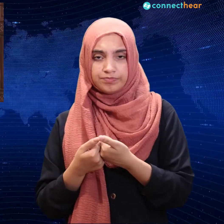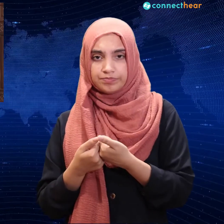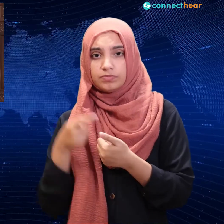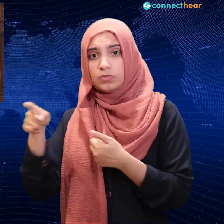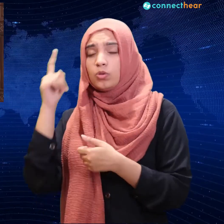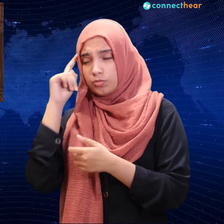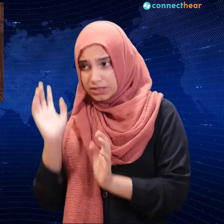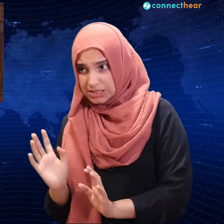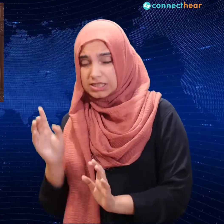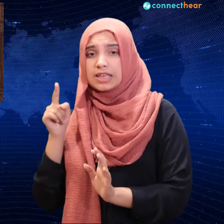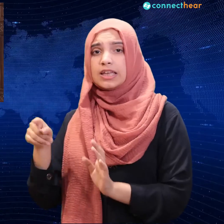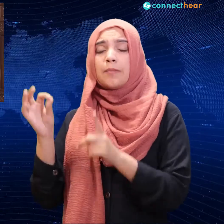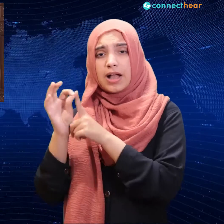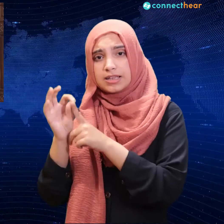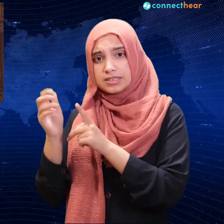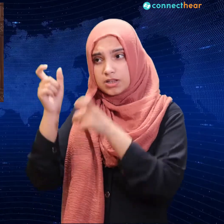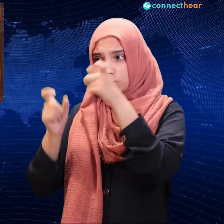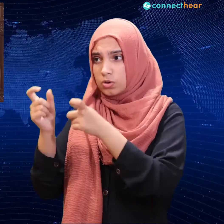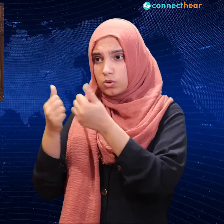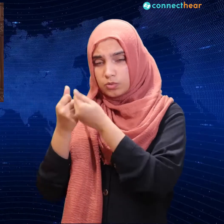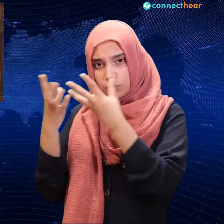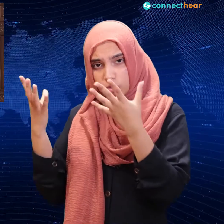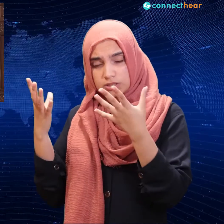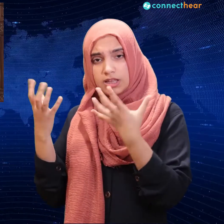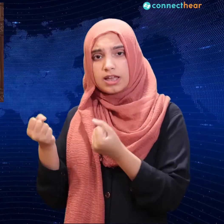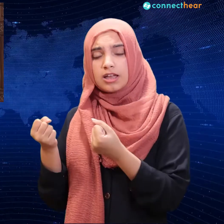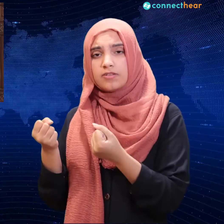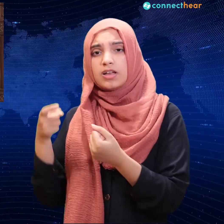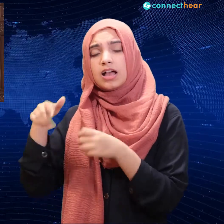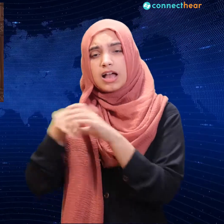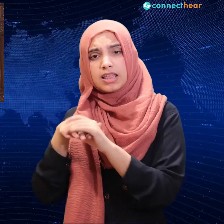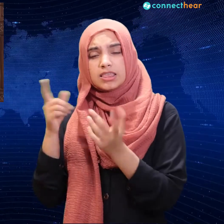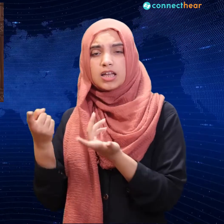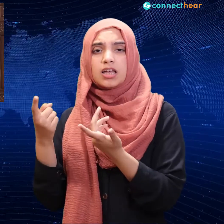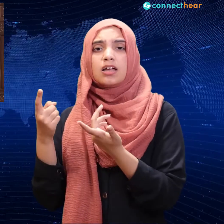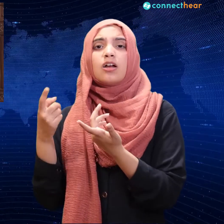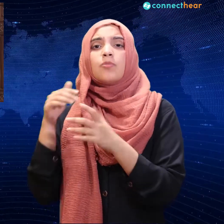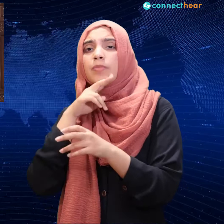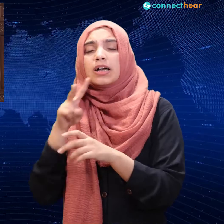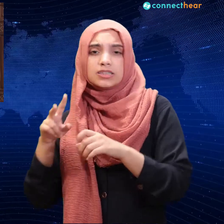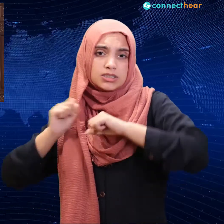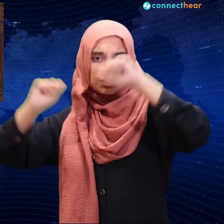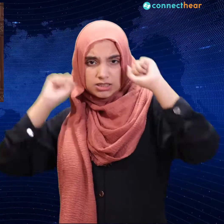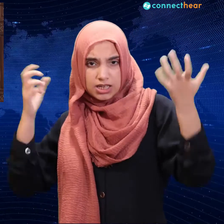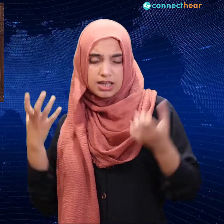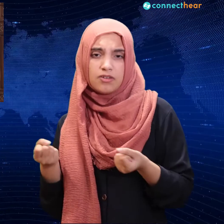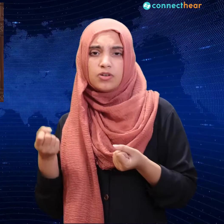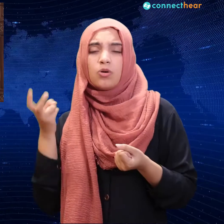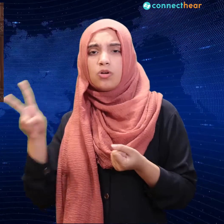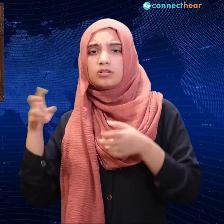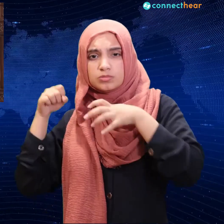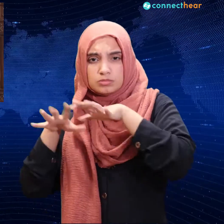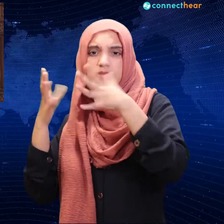do see Pakistan's population not as twinned at the hip, as it were, or as enthusiastic about